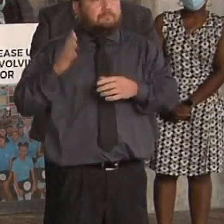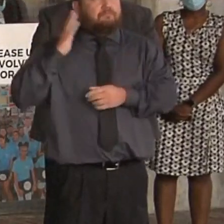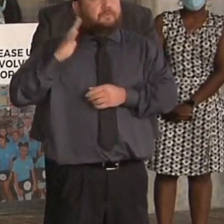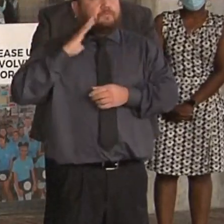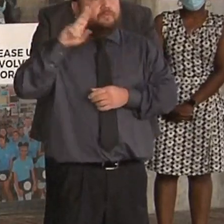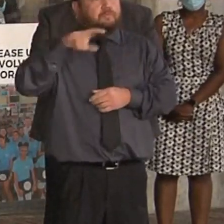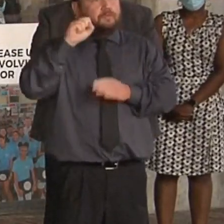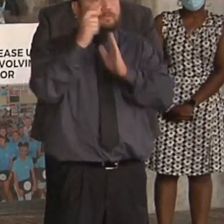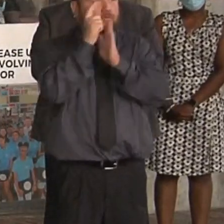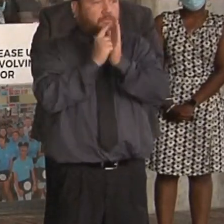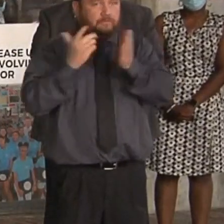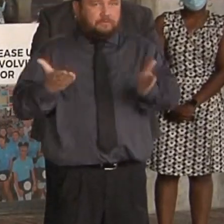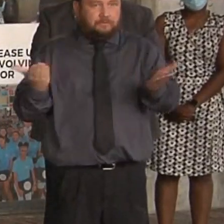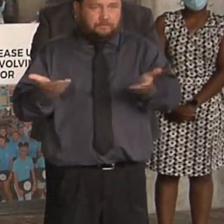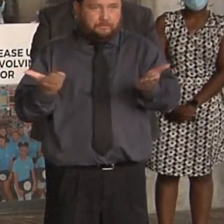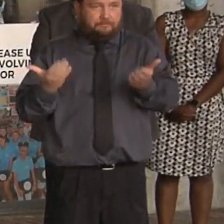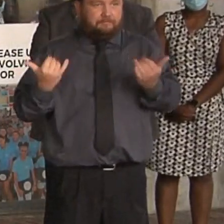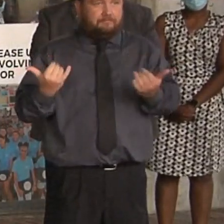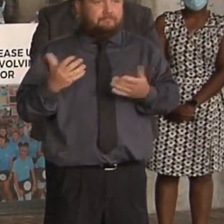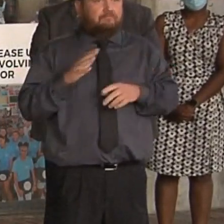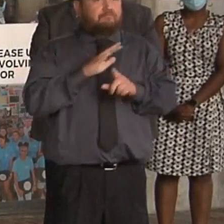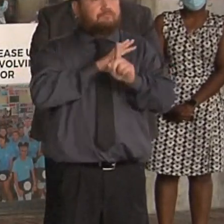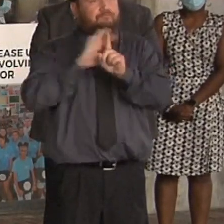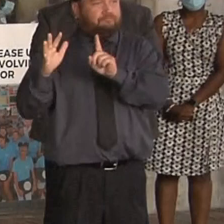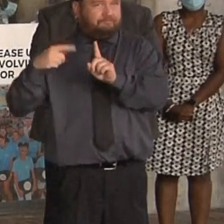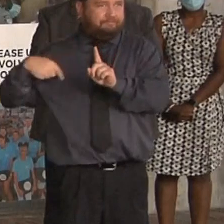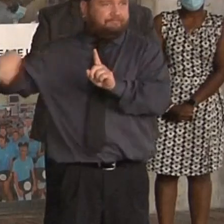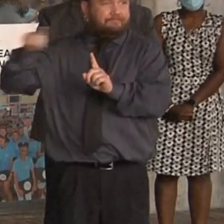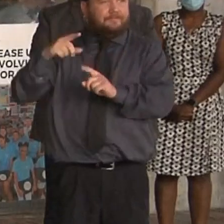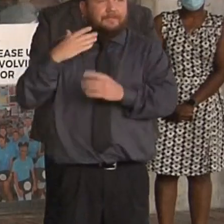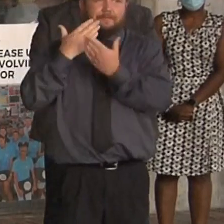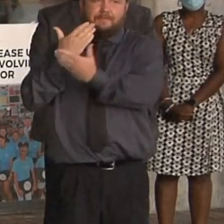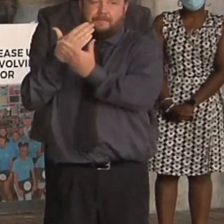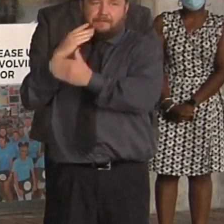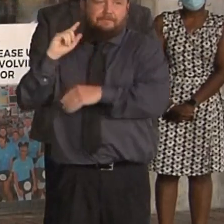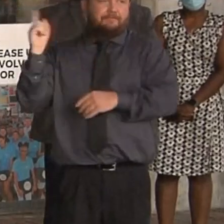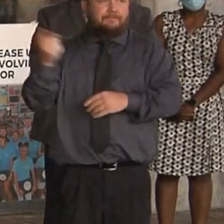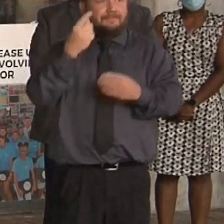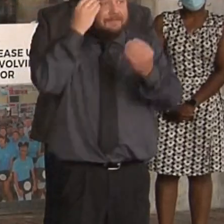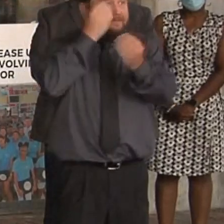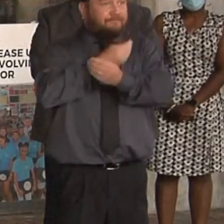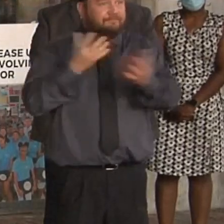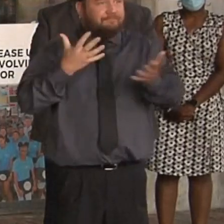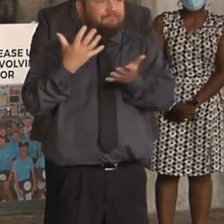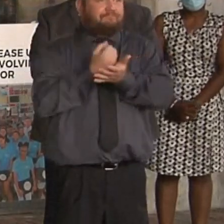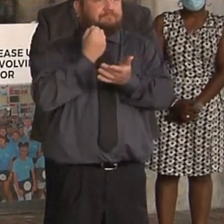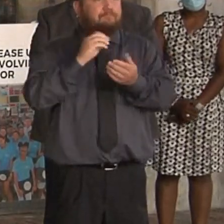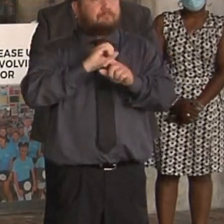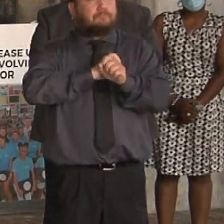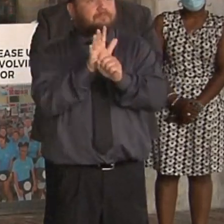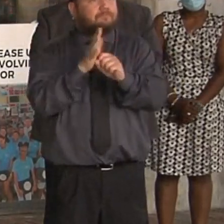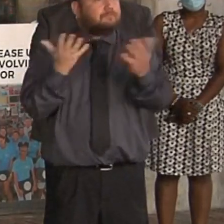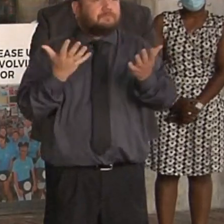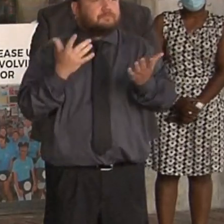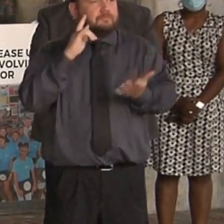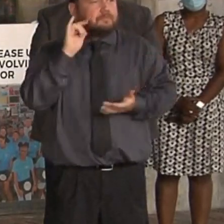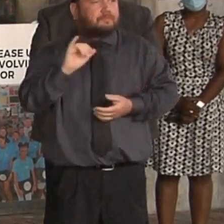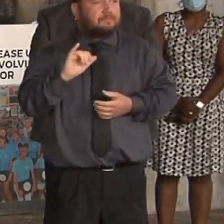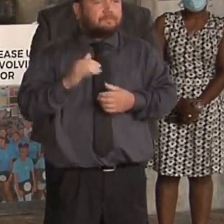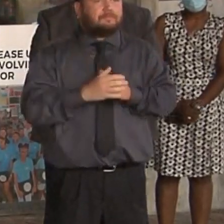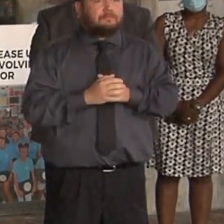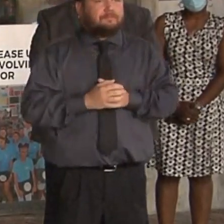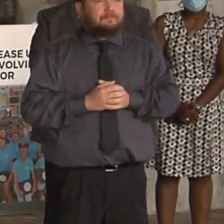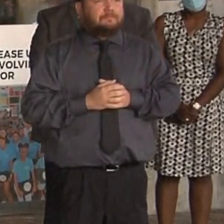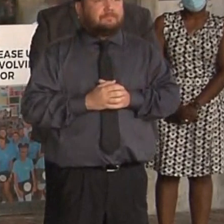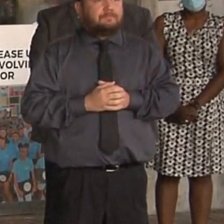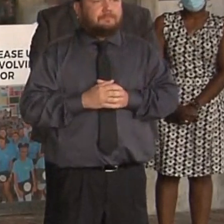today. I want to start with the latest numbers of COVID-19. In Massachusetts, as of yesterday, the